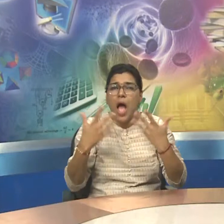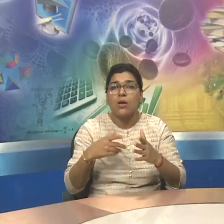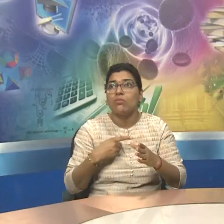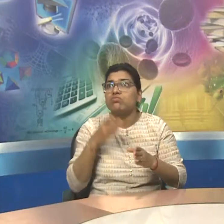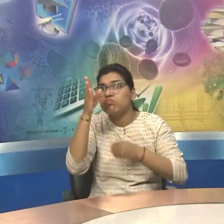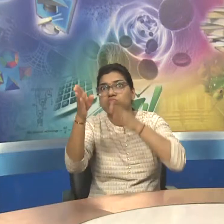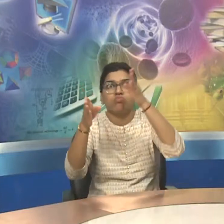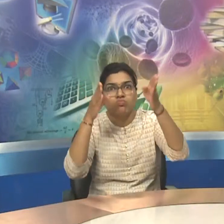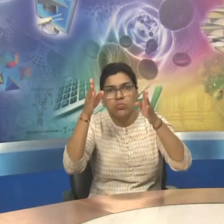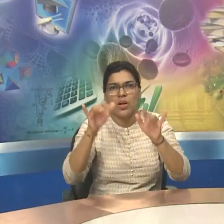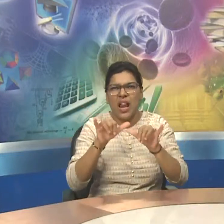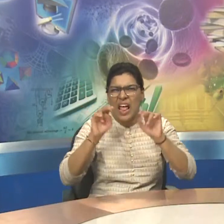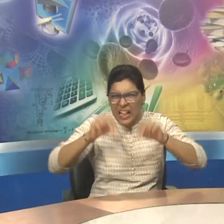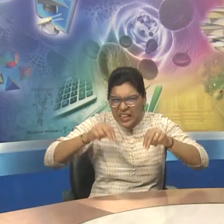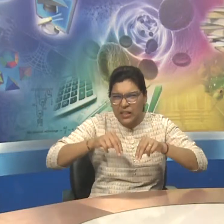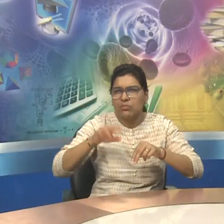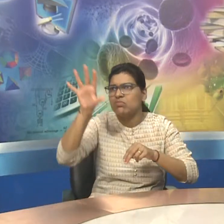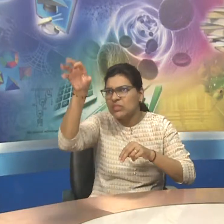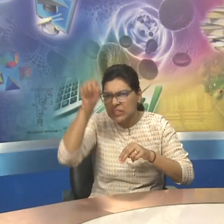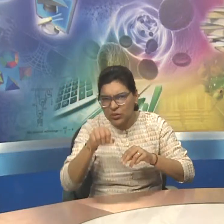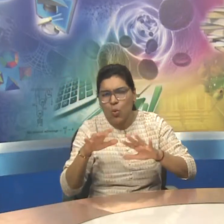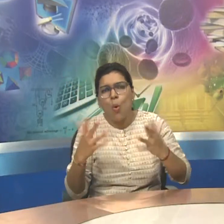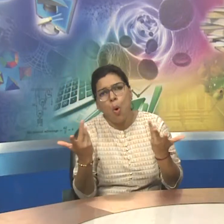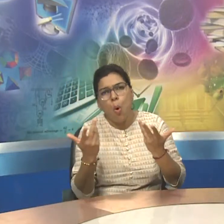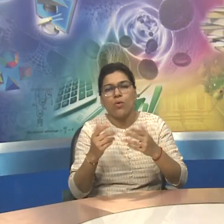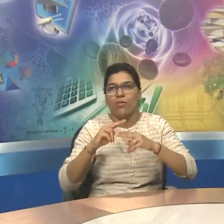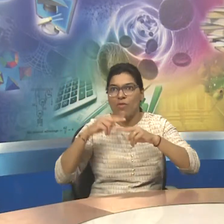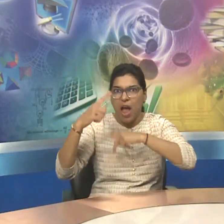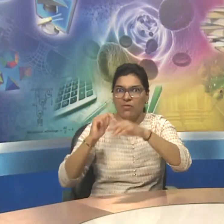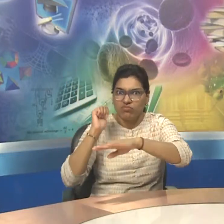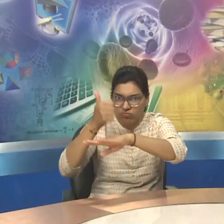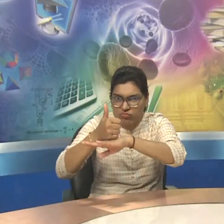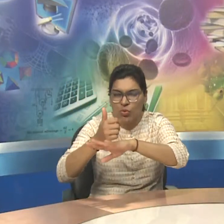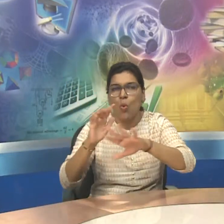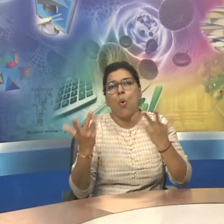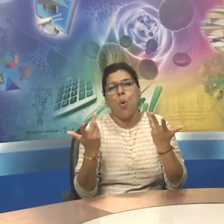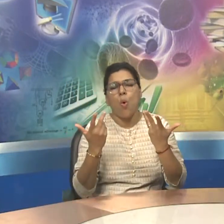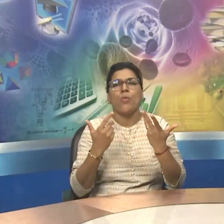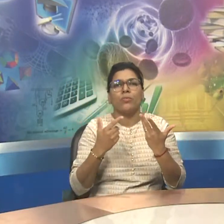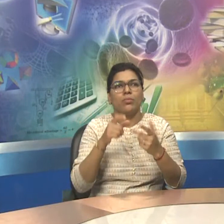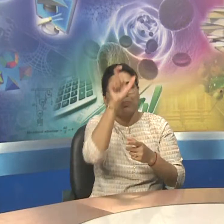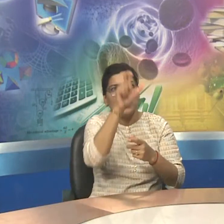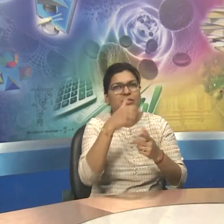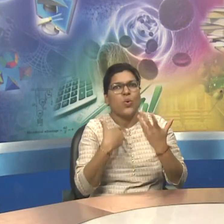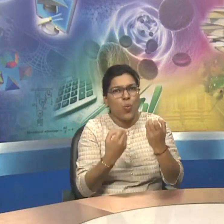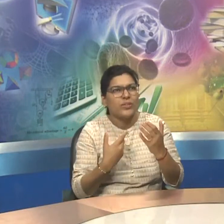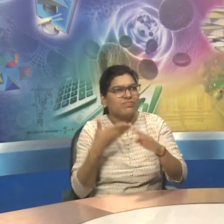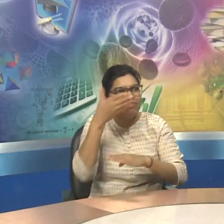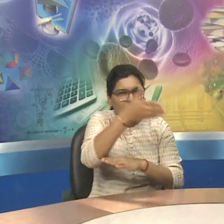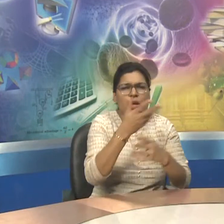Liberty make any man a powerful human being